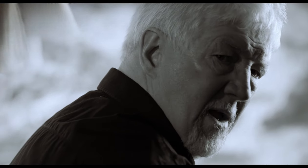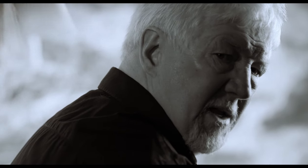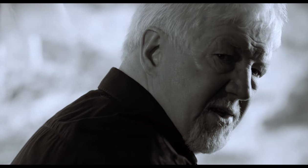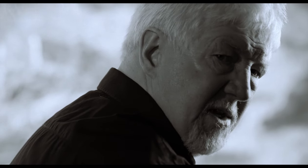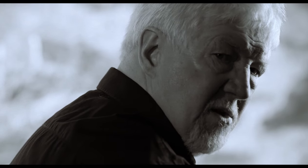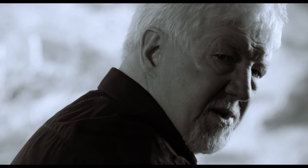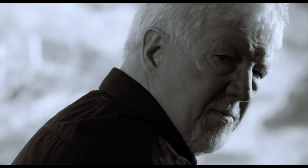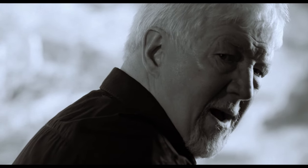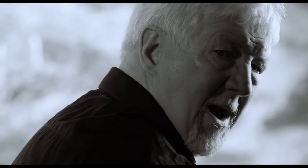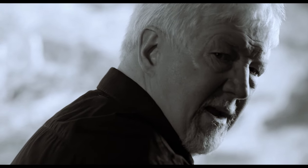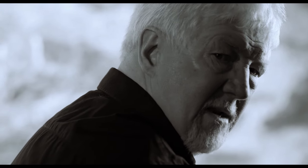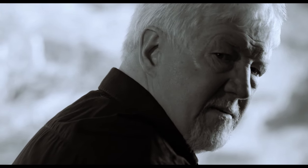I see your smile,